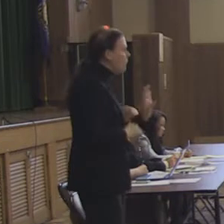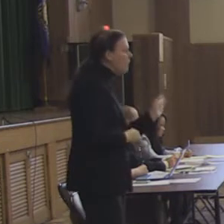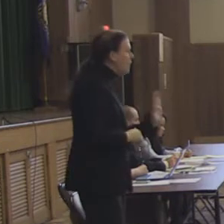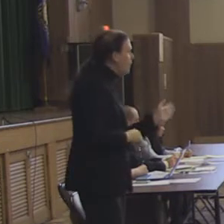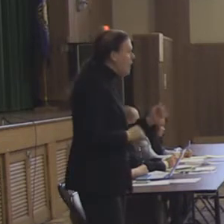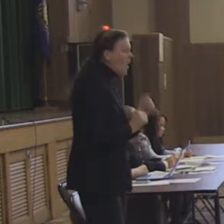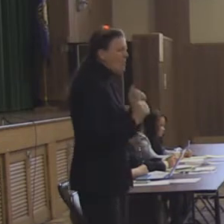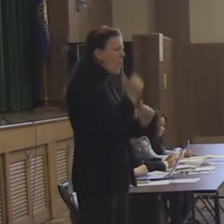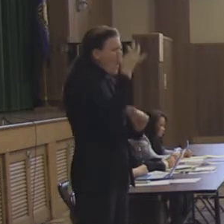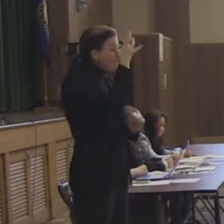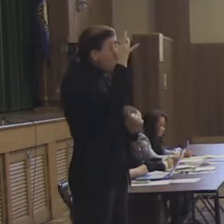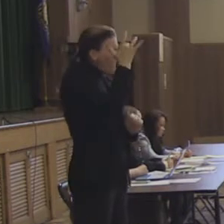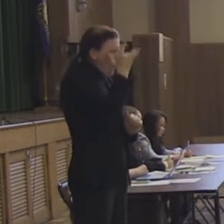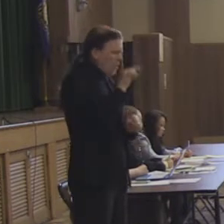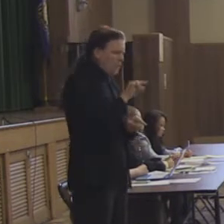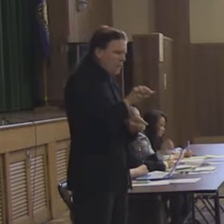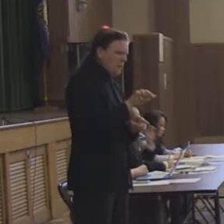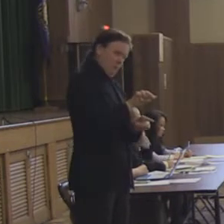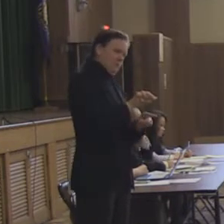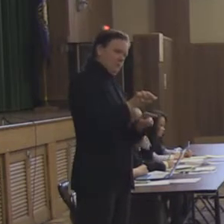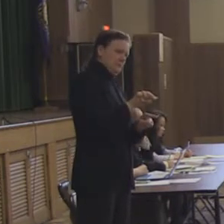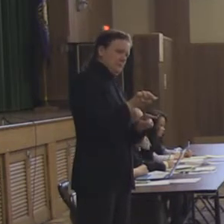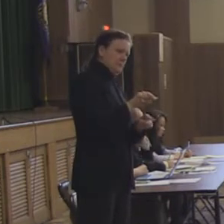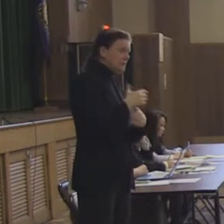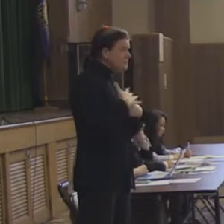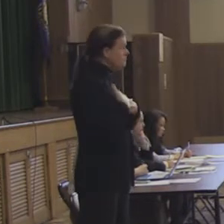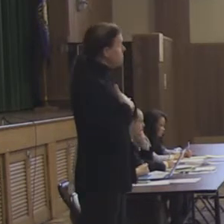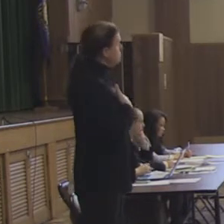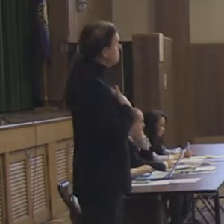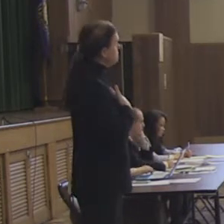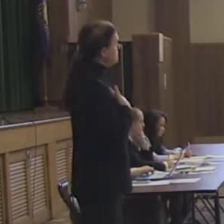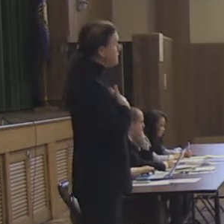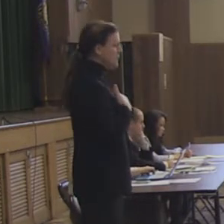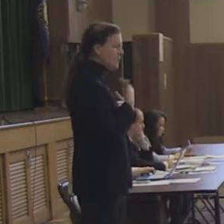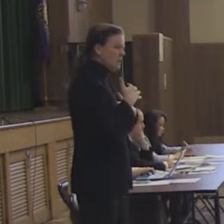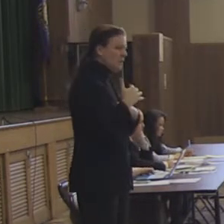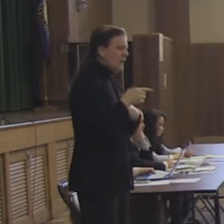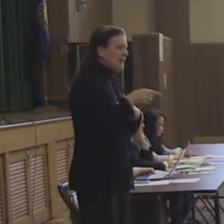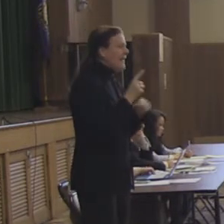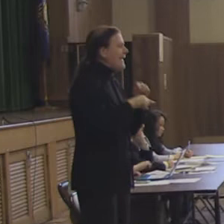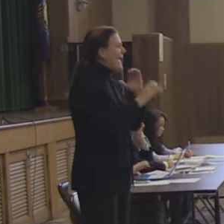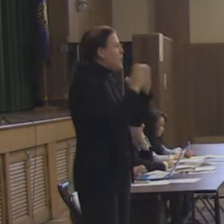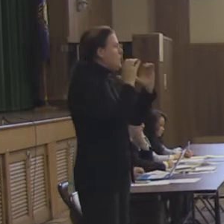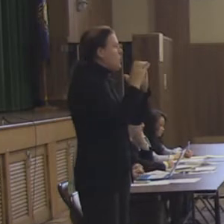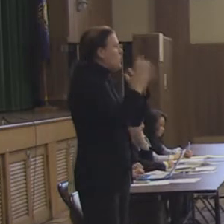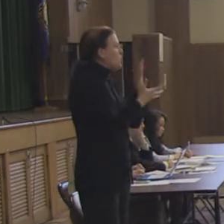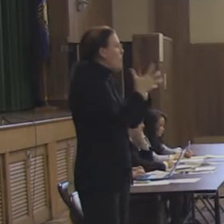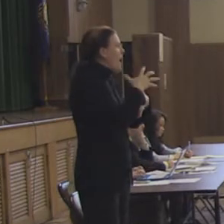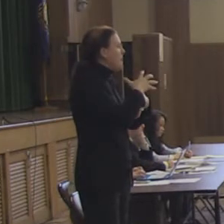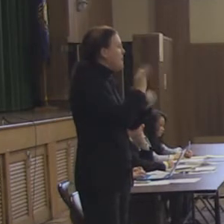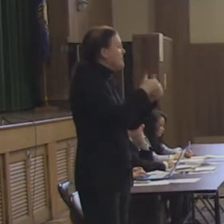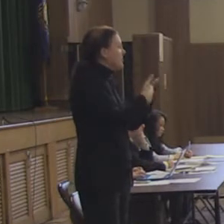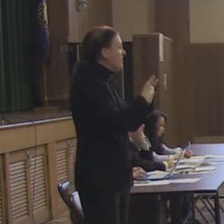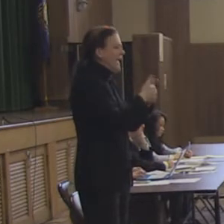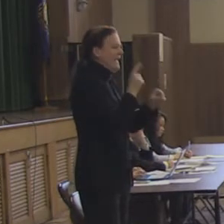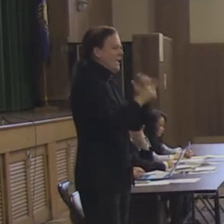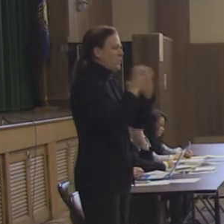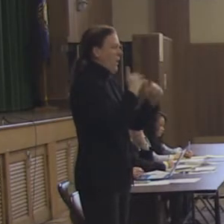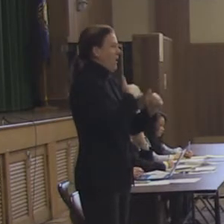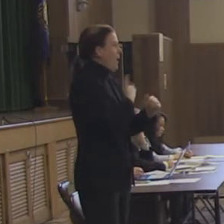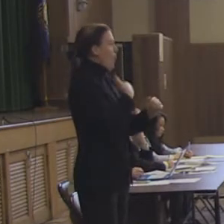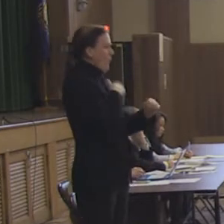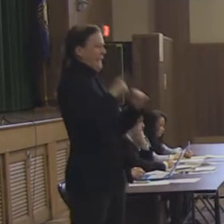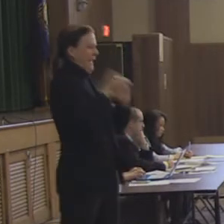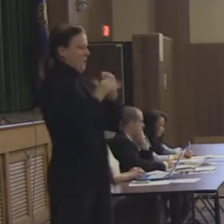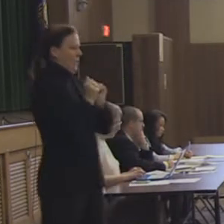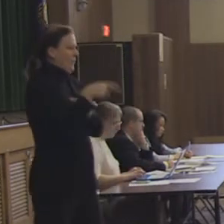are the smartest individuals on the face of this earth, and very often it's their lack of ability to communicate with us that allows us